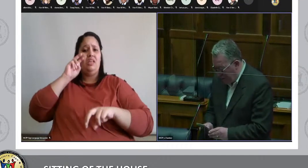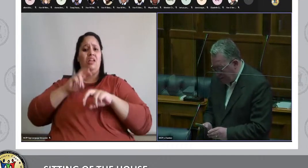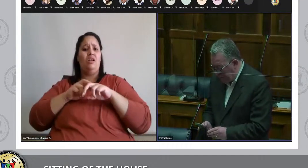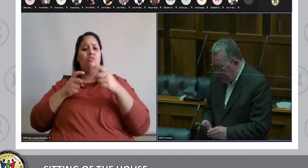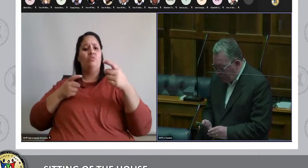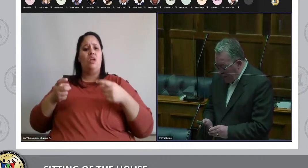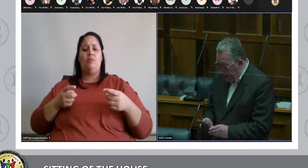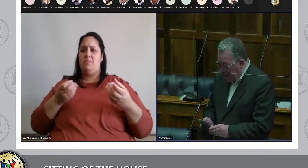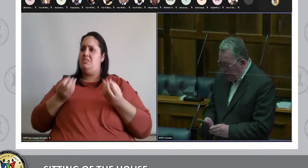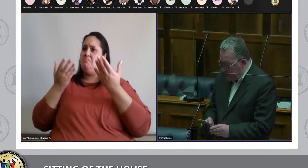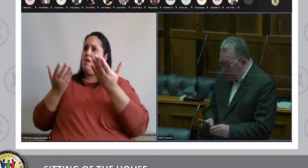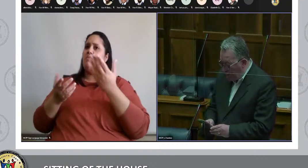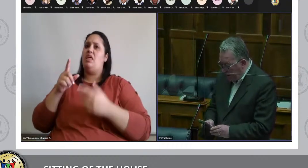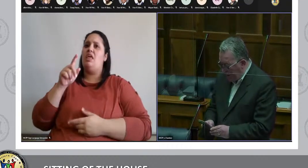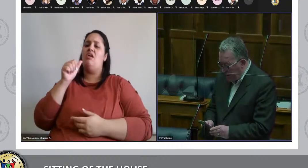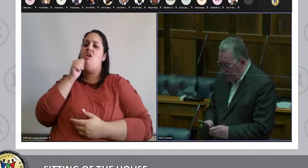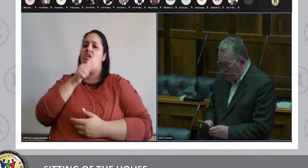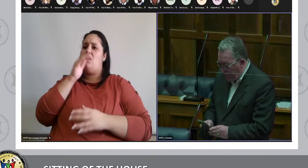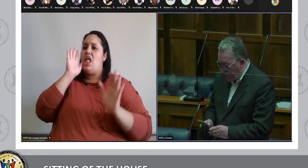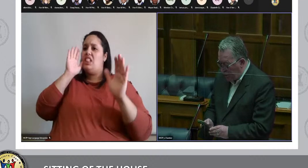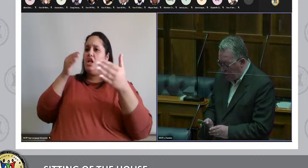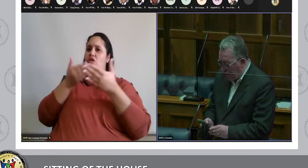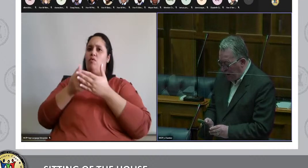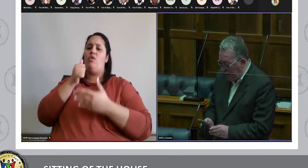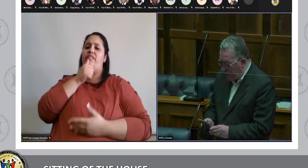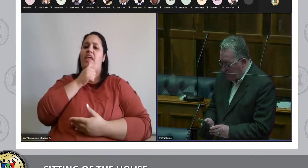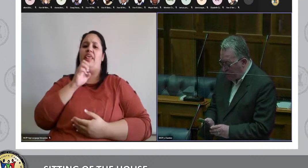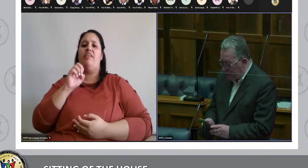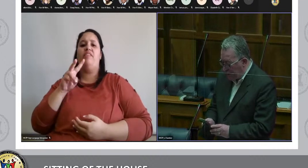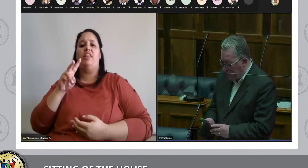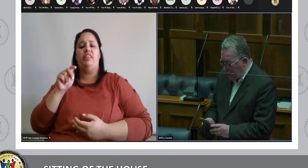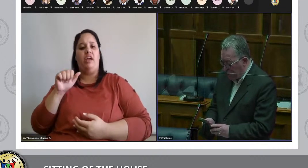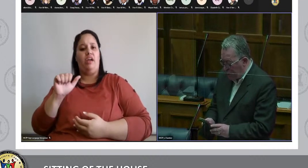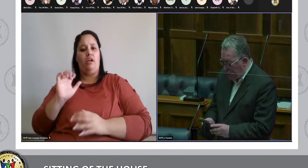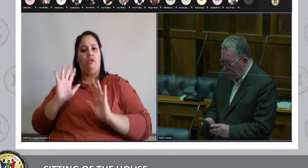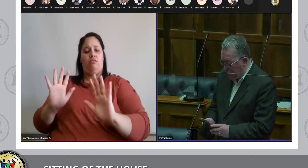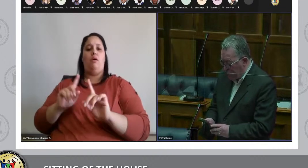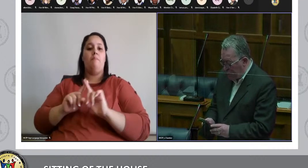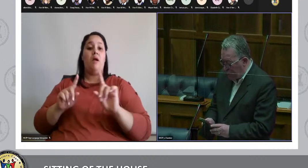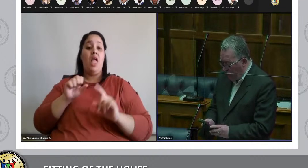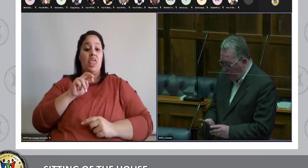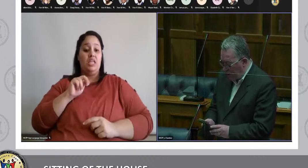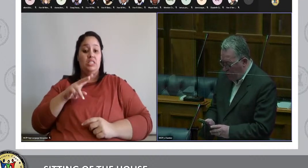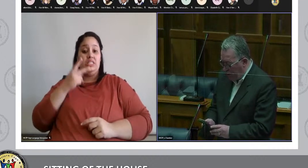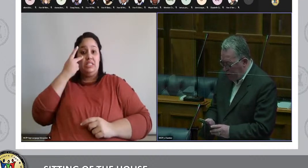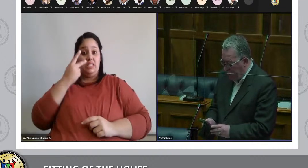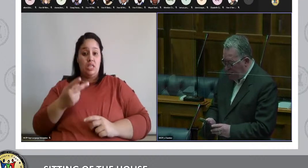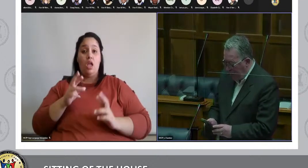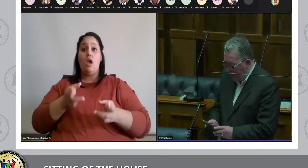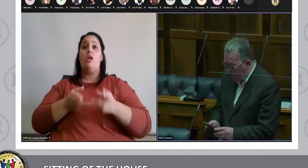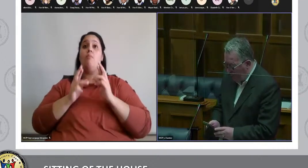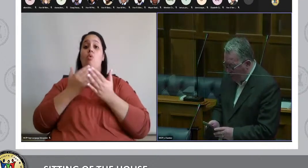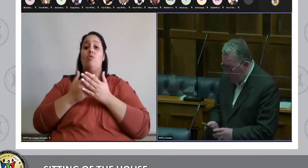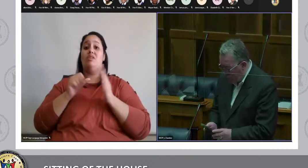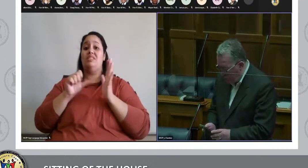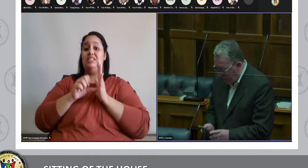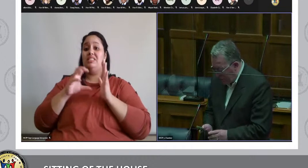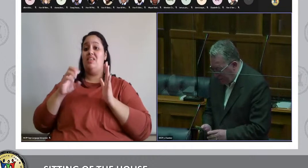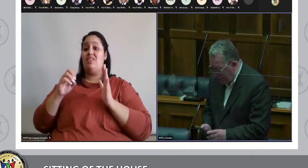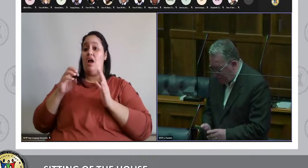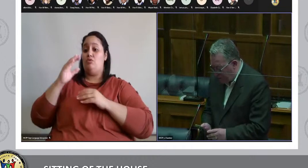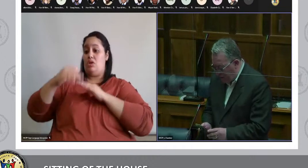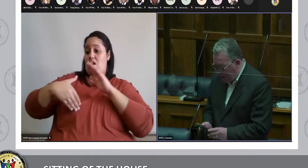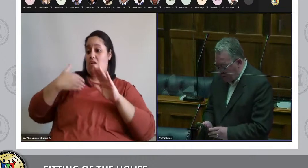Tani Evita. While the ANC welcomes the report on an average of 6,000 jabs per day in the last week and the